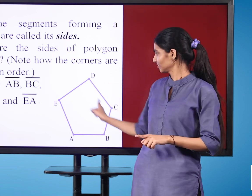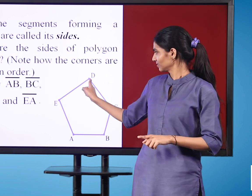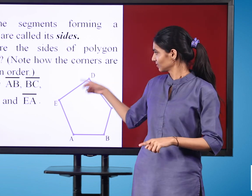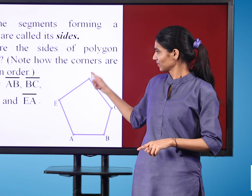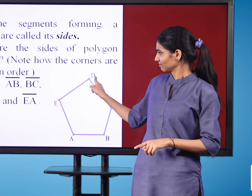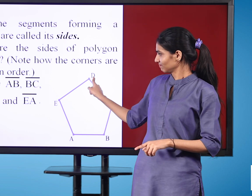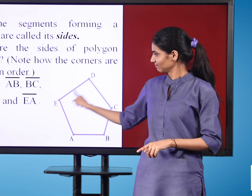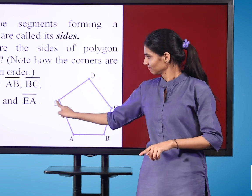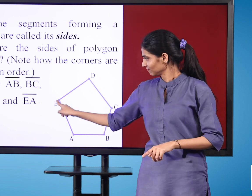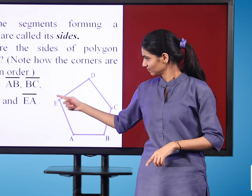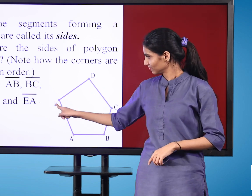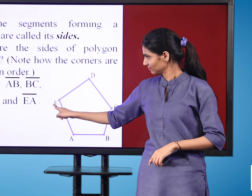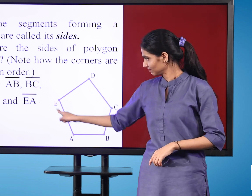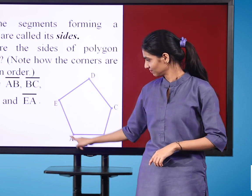and EA.